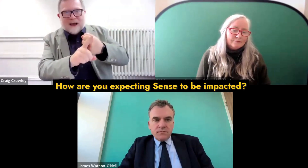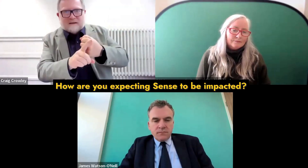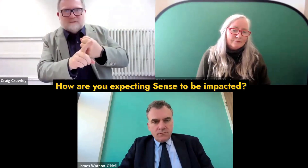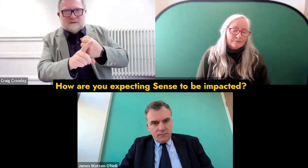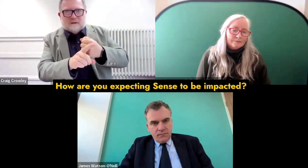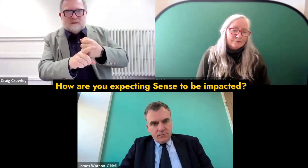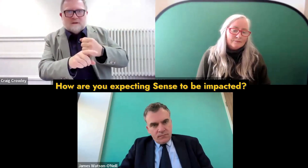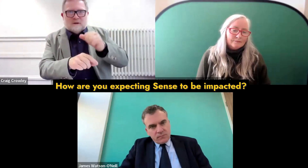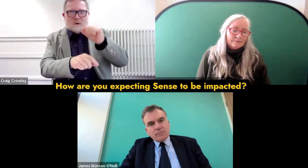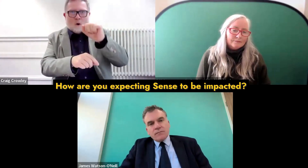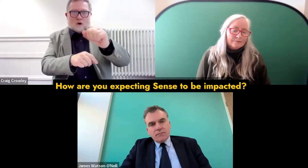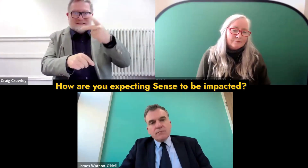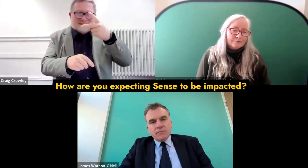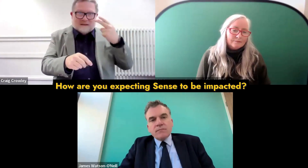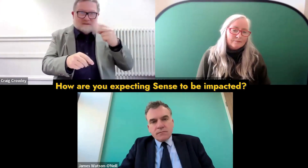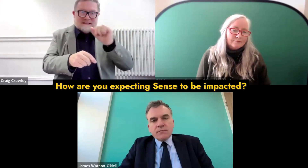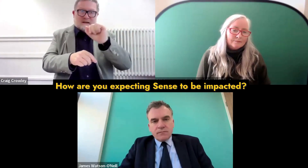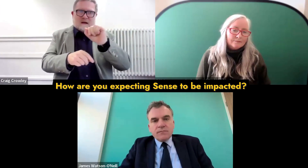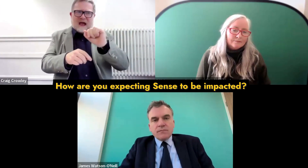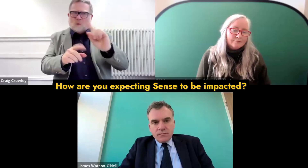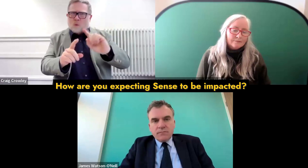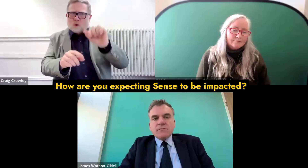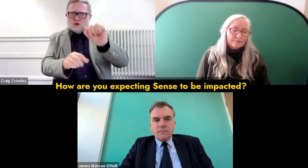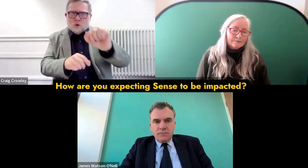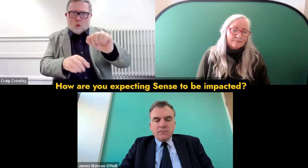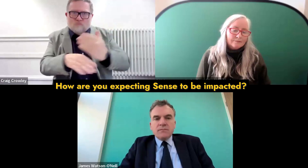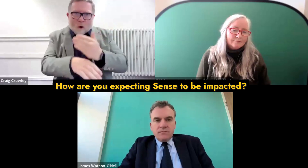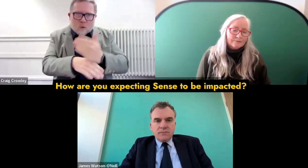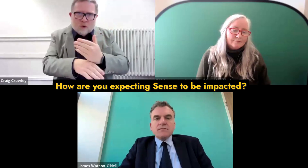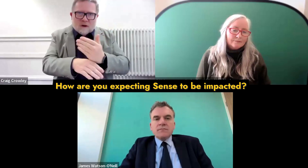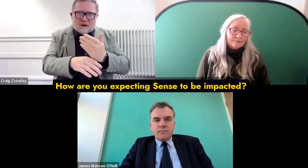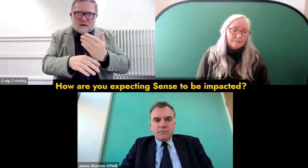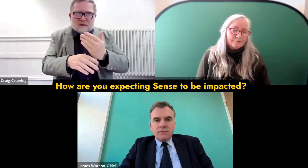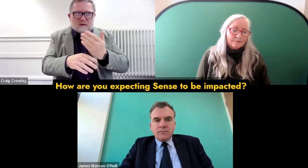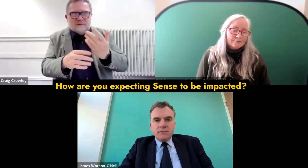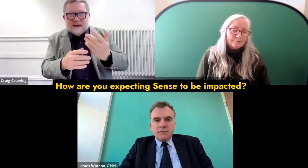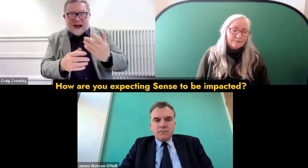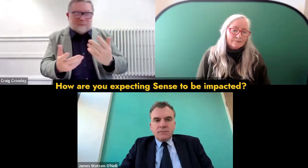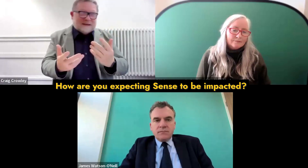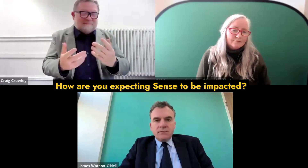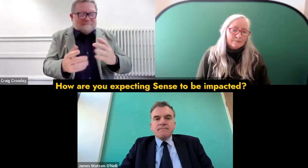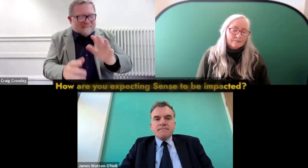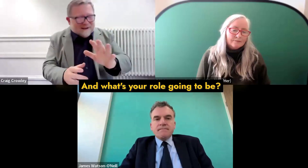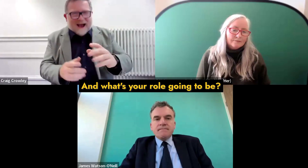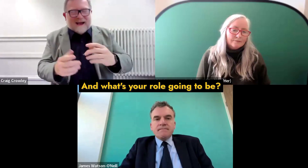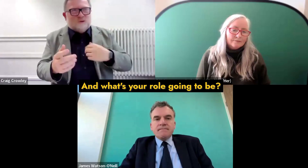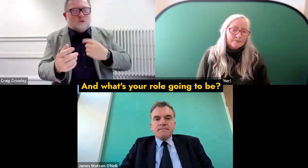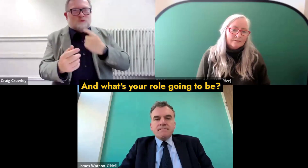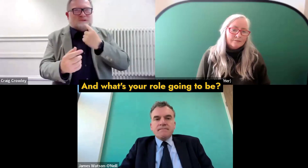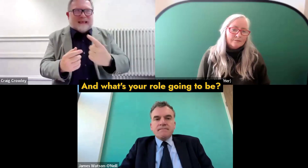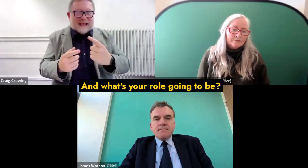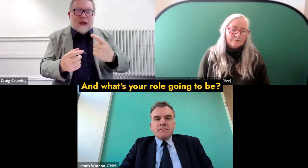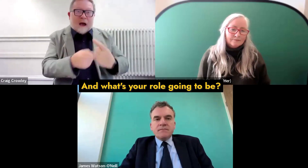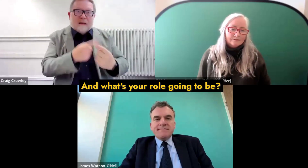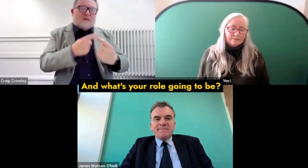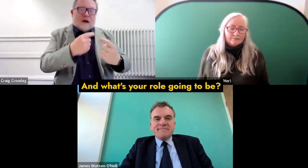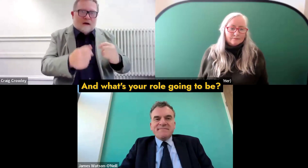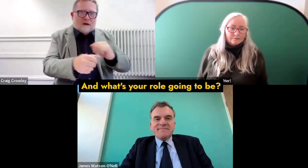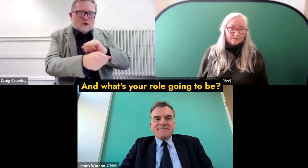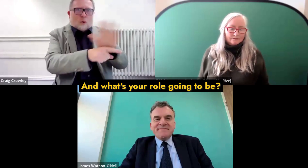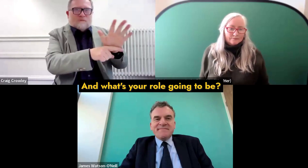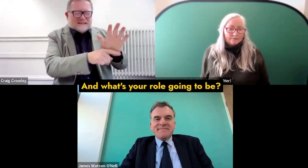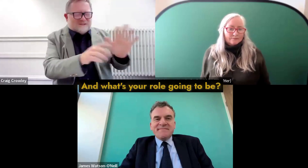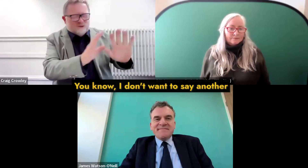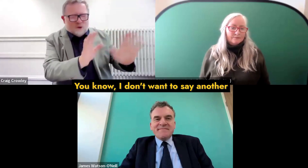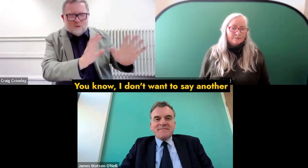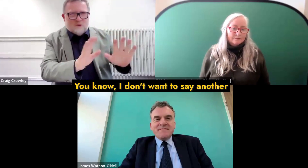how are you expecting sense to be impacted, and what's your role